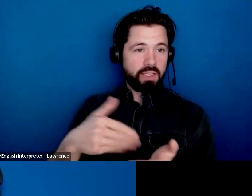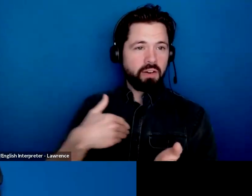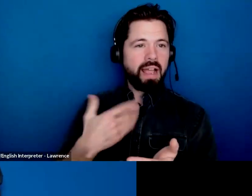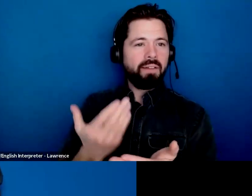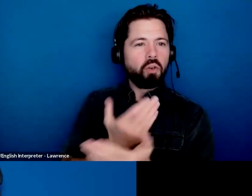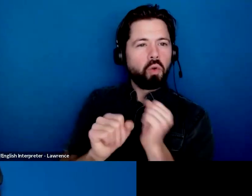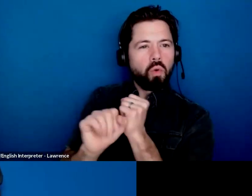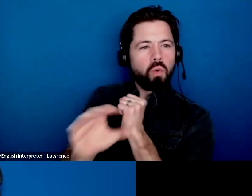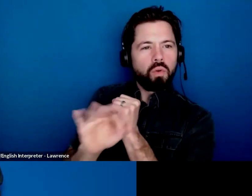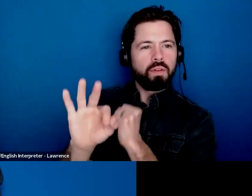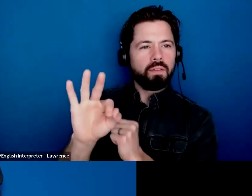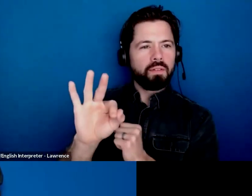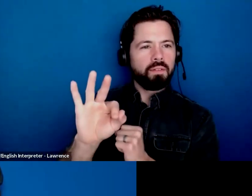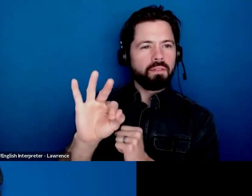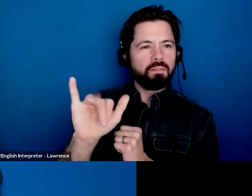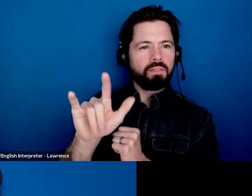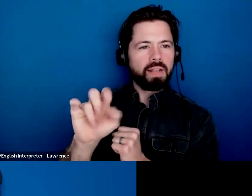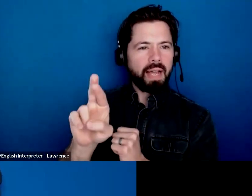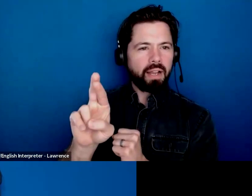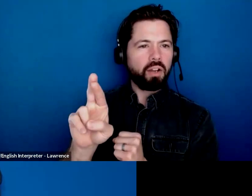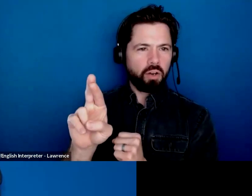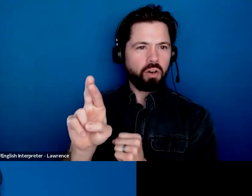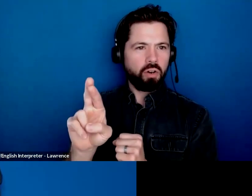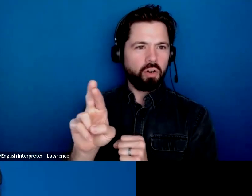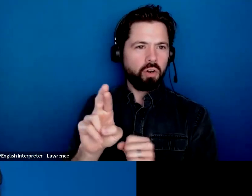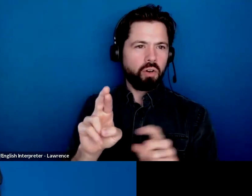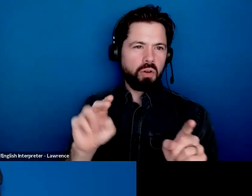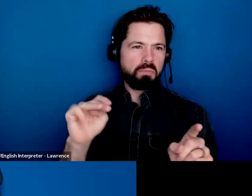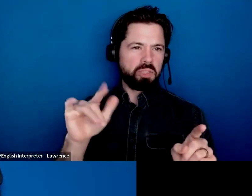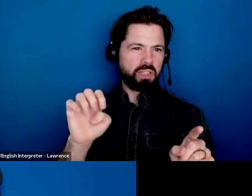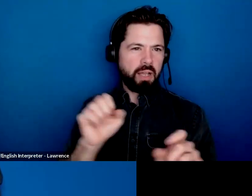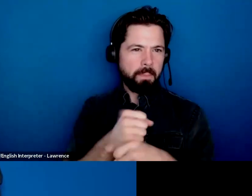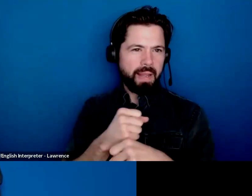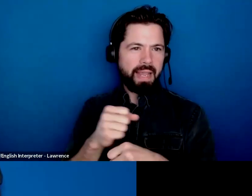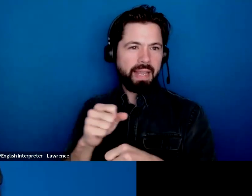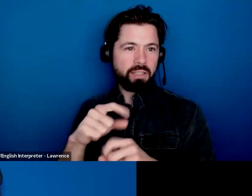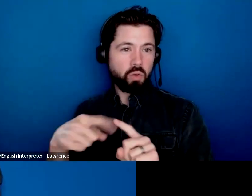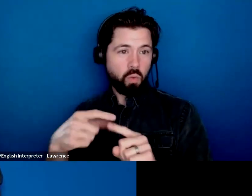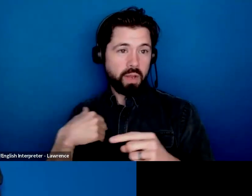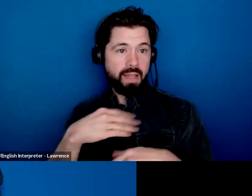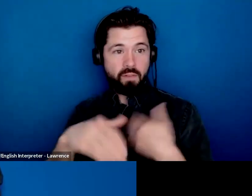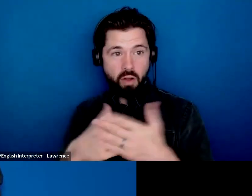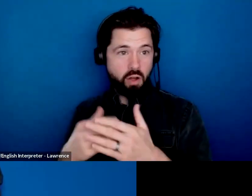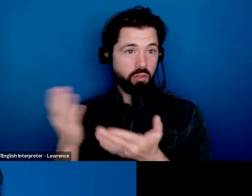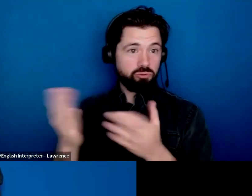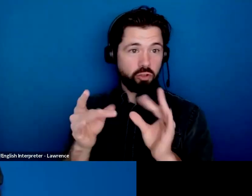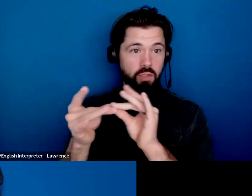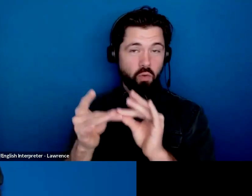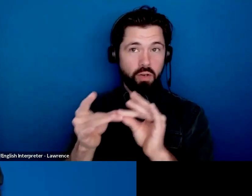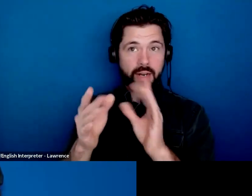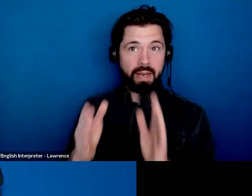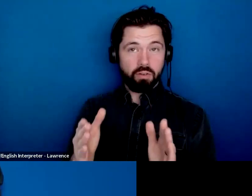Duchesne made that can be sent out to all of the residential facilities. So when we have all of our service coordinators that are going out over the next 3